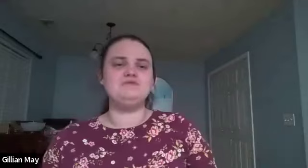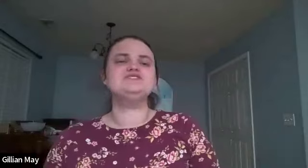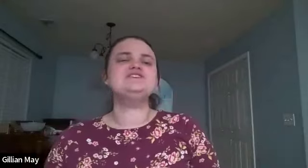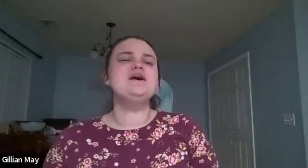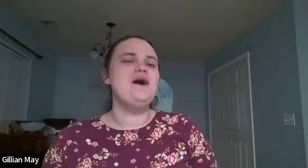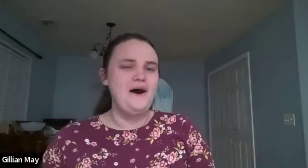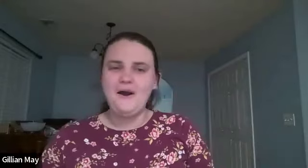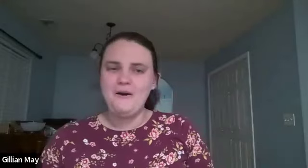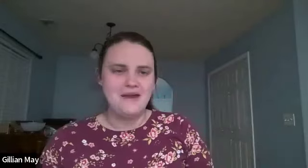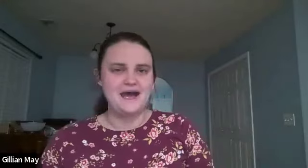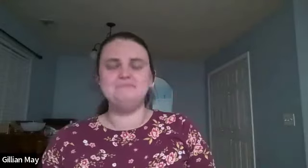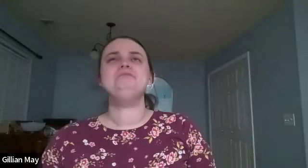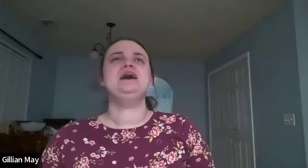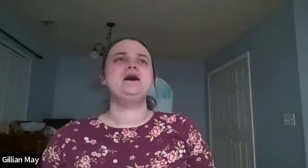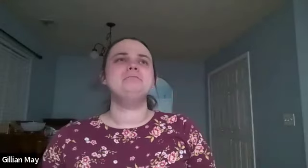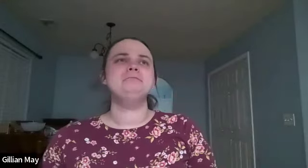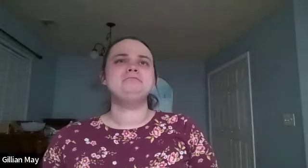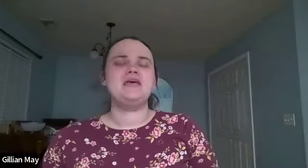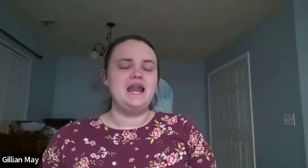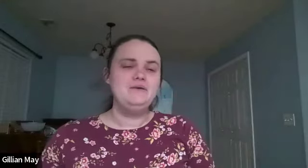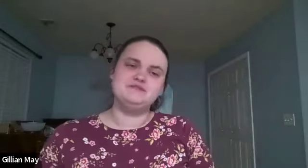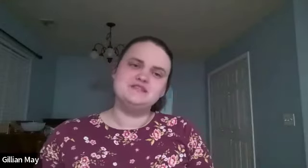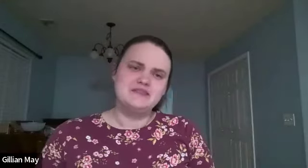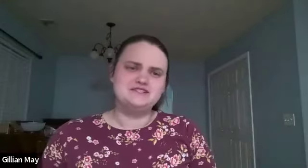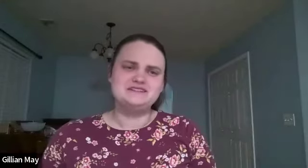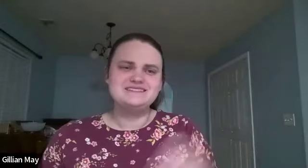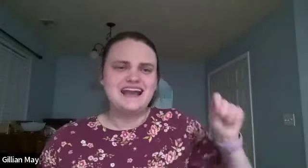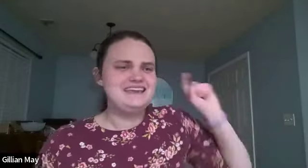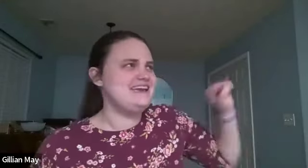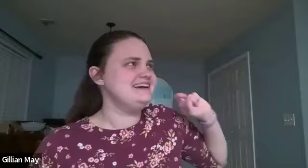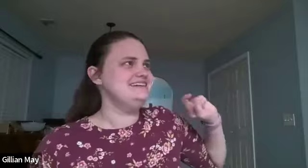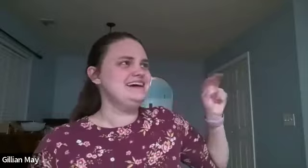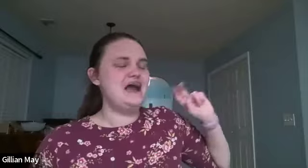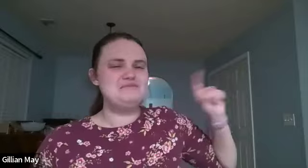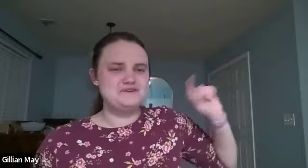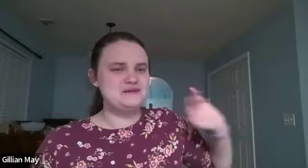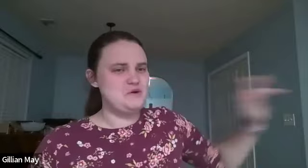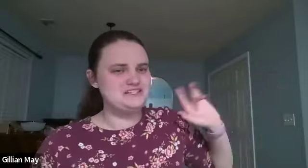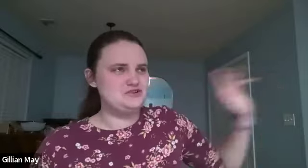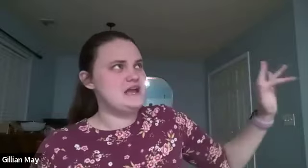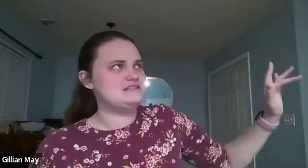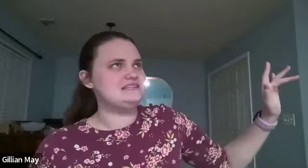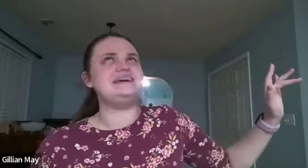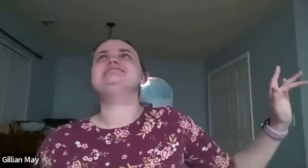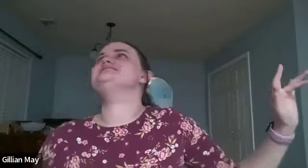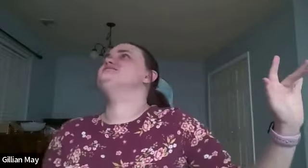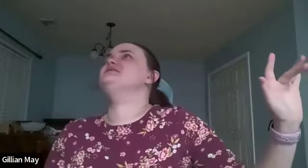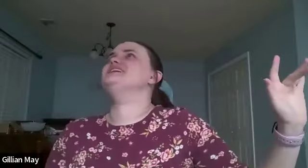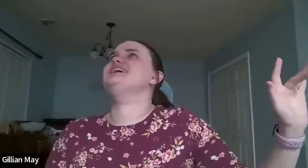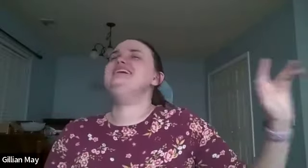were so mad. And I was with them there too, because I was like, I can't. I remember the first time I went to try and I was like, that doesn't work. And like,